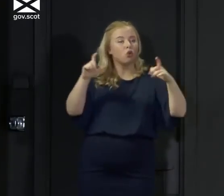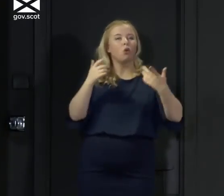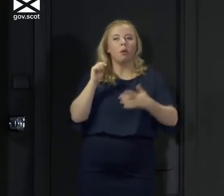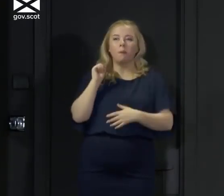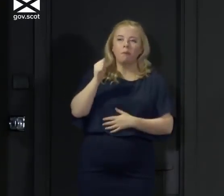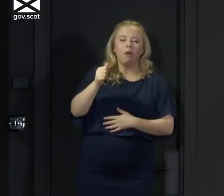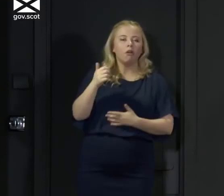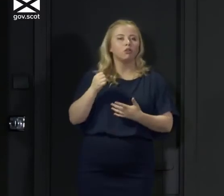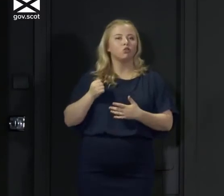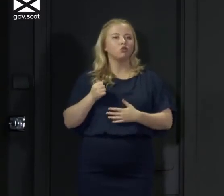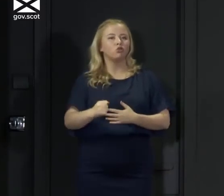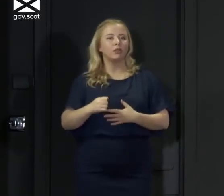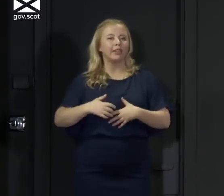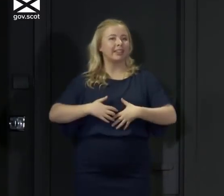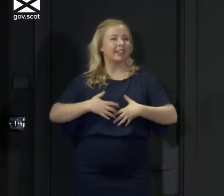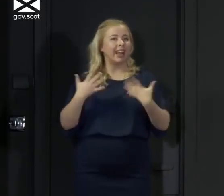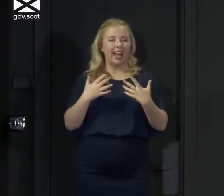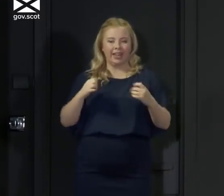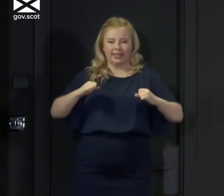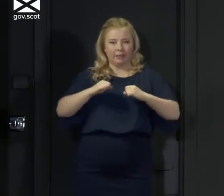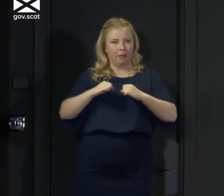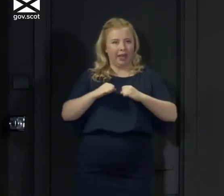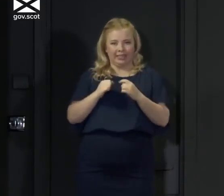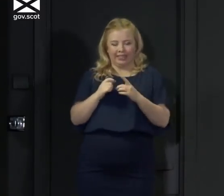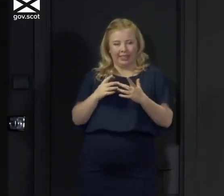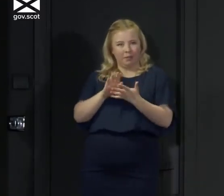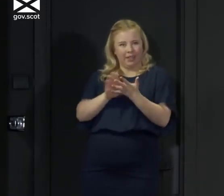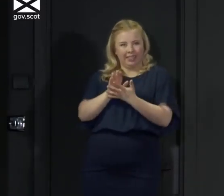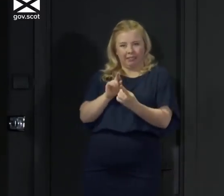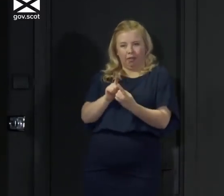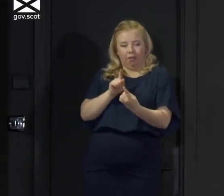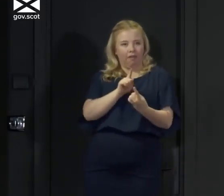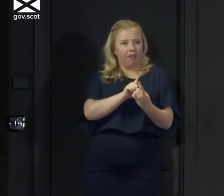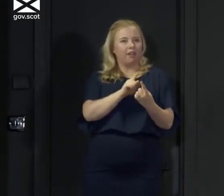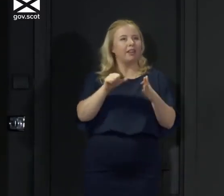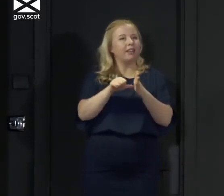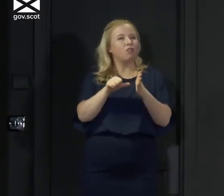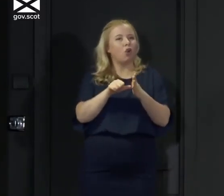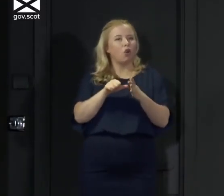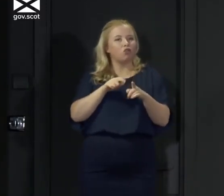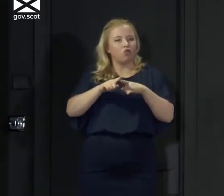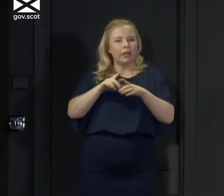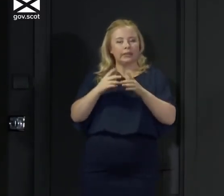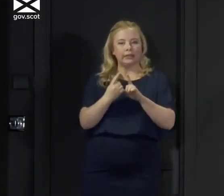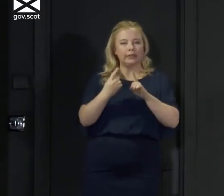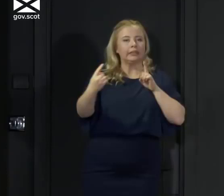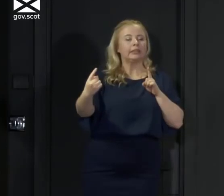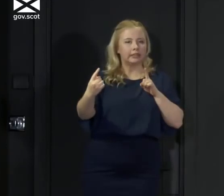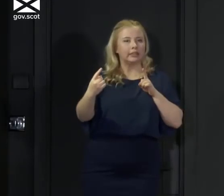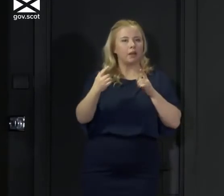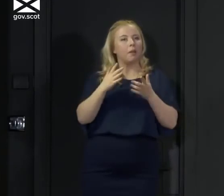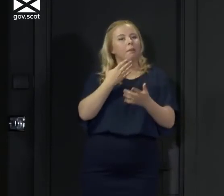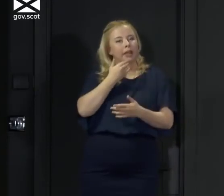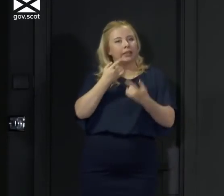on public transport or in any enclosed space where physical distancing is more difficult. Avoid